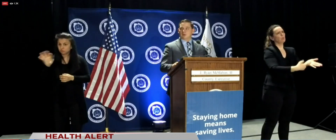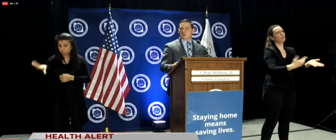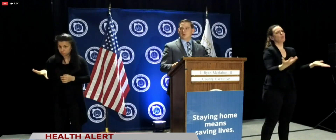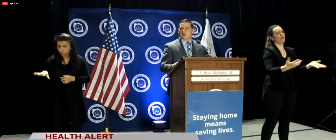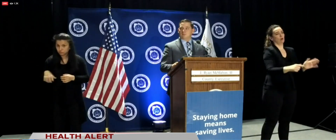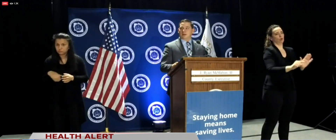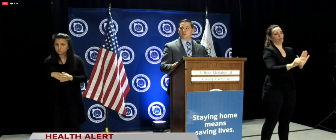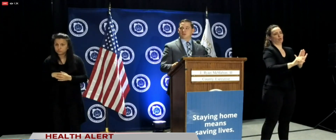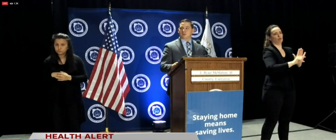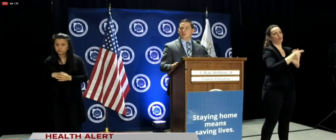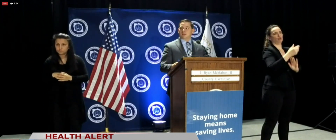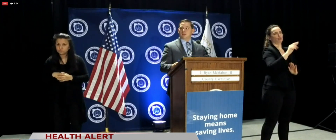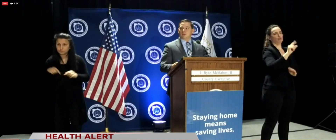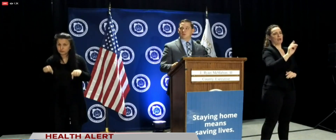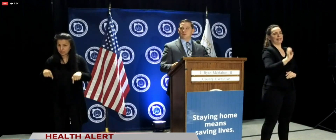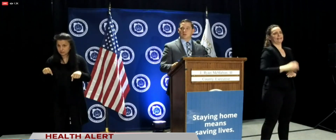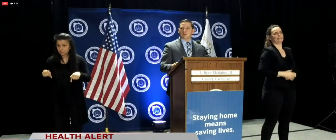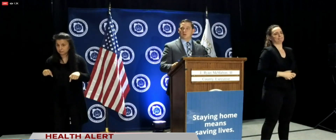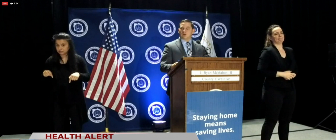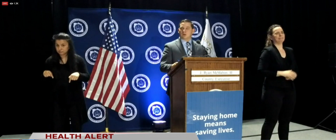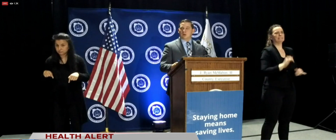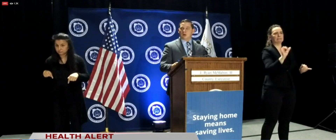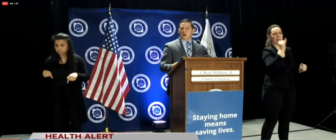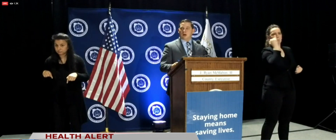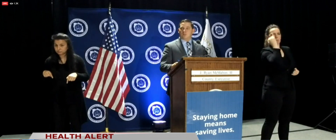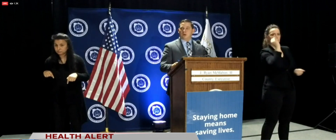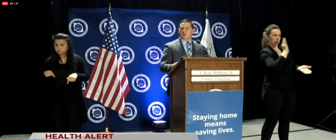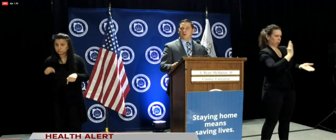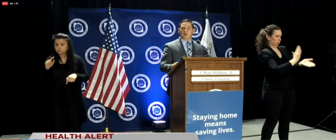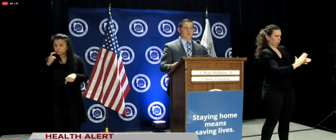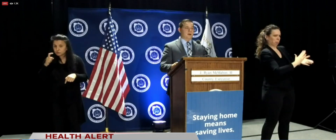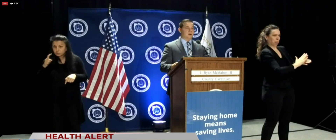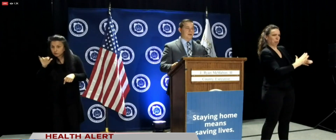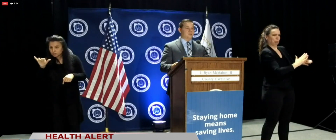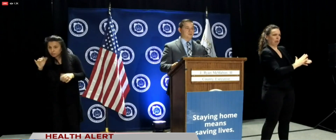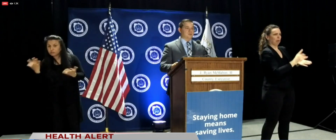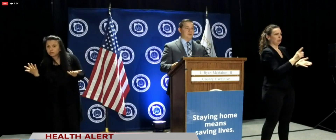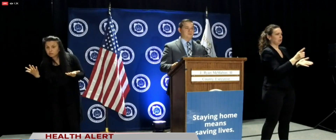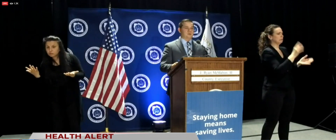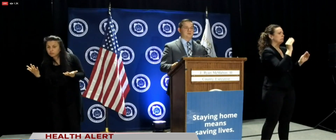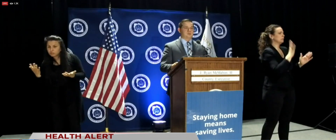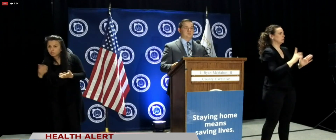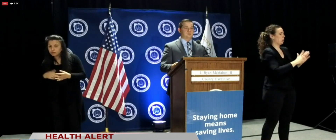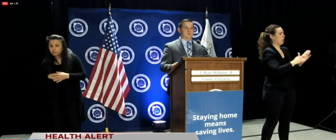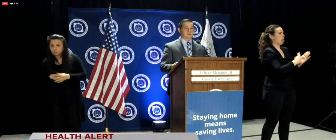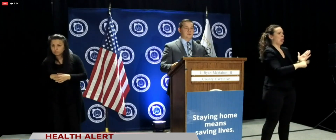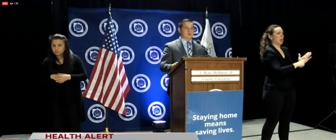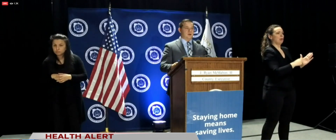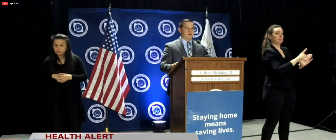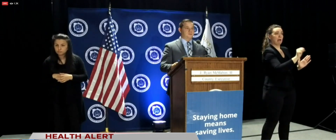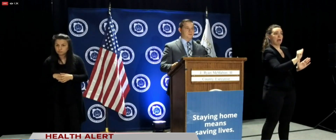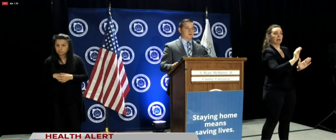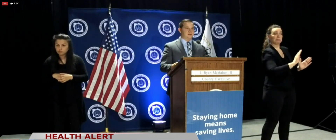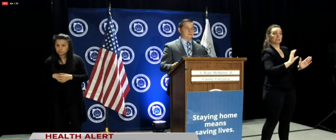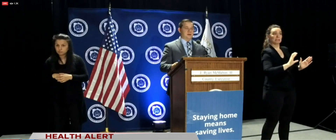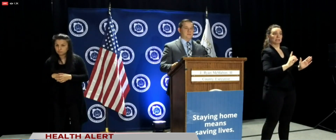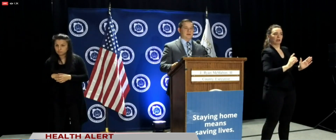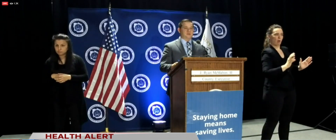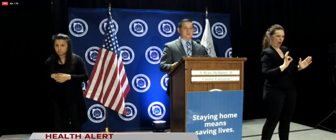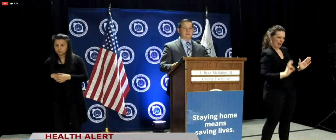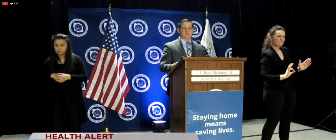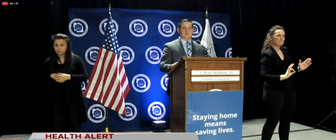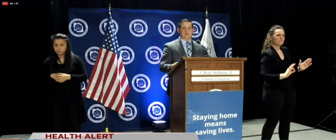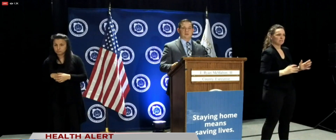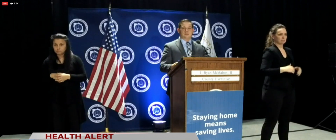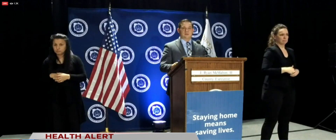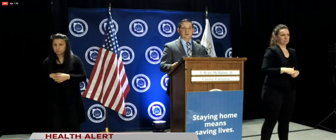into the metrics that they use. That's good. But there are no better metrics yet for us to use. If someone has a better